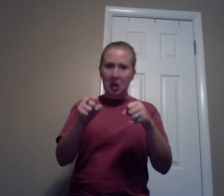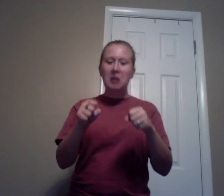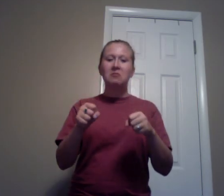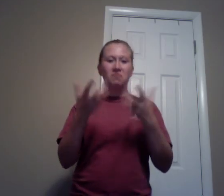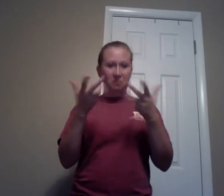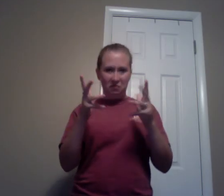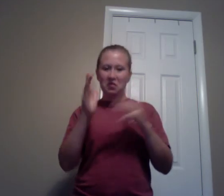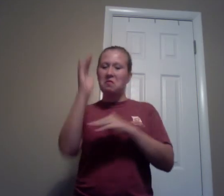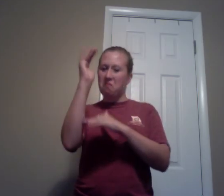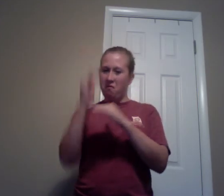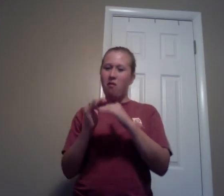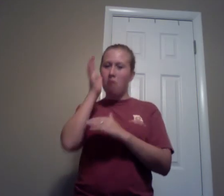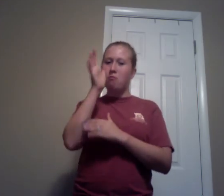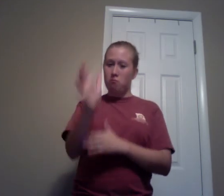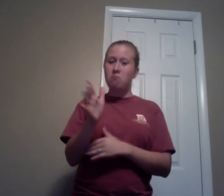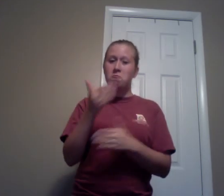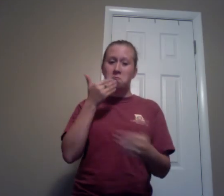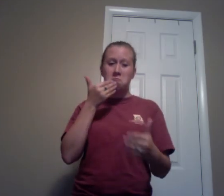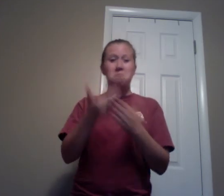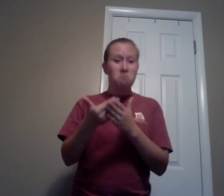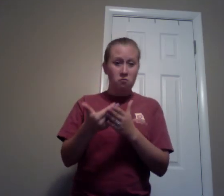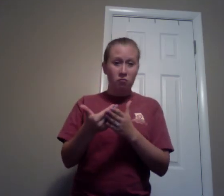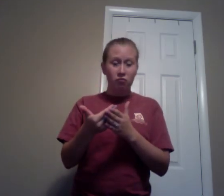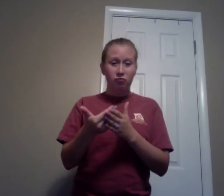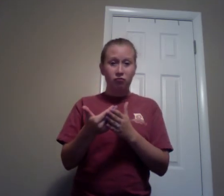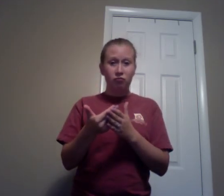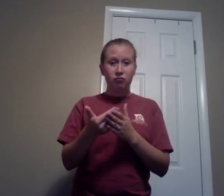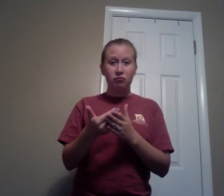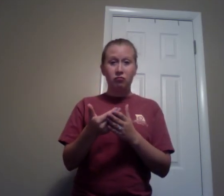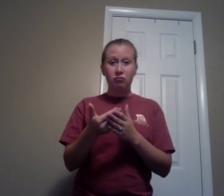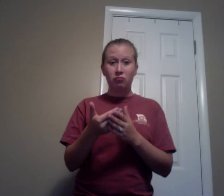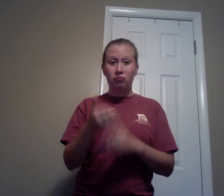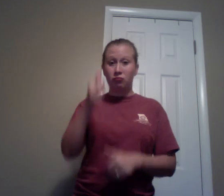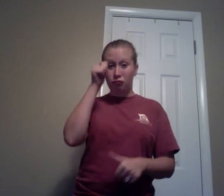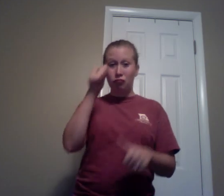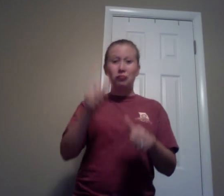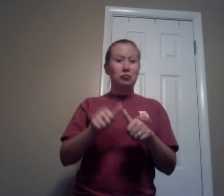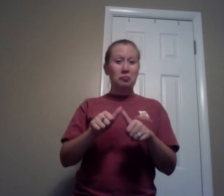colorectal cancer, and that's worth it. So here's to your health.